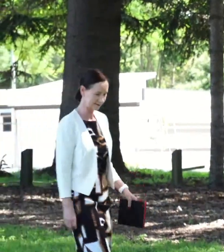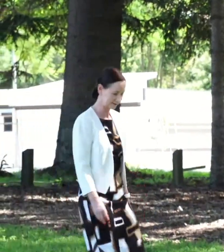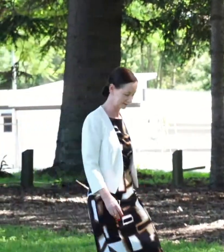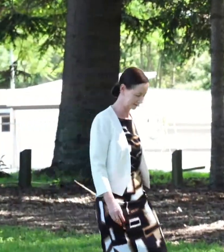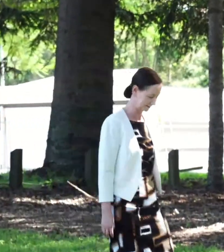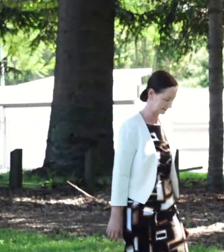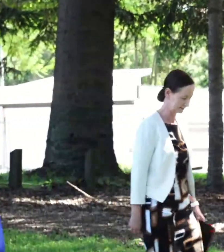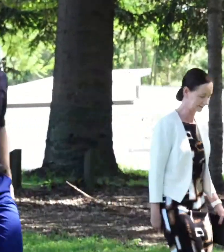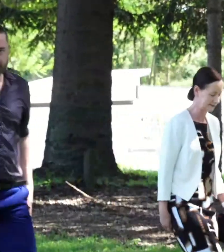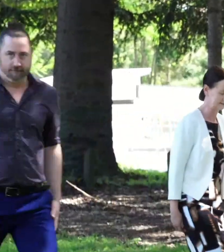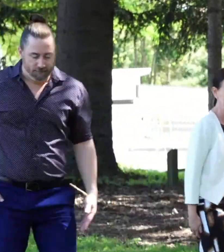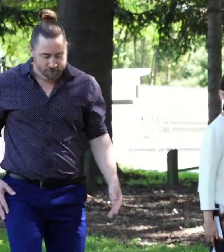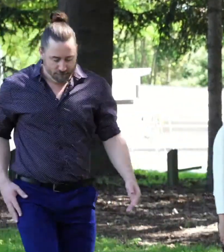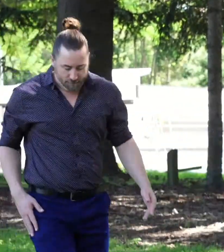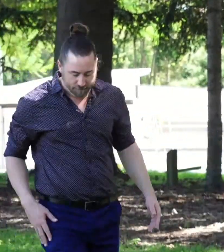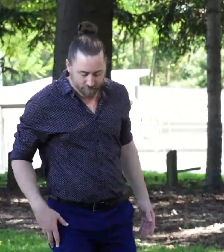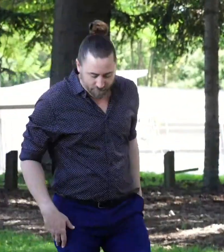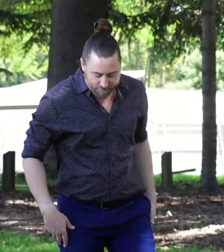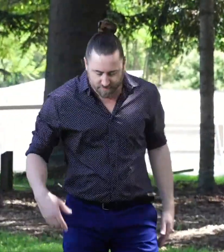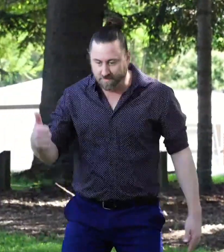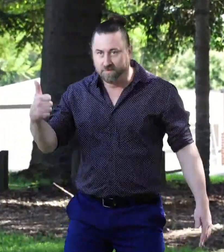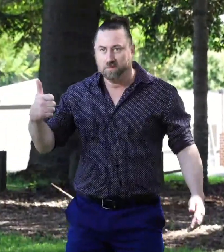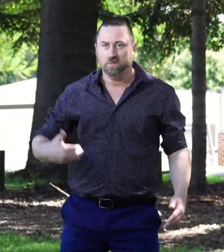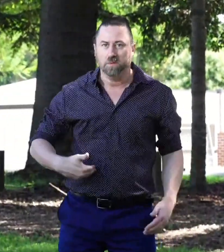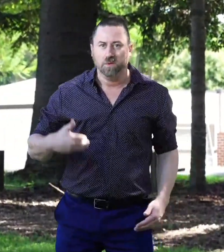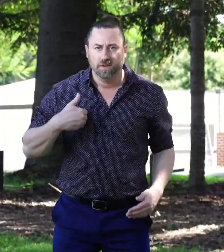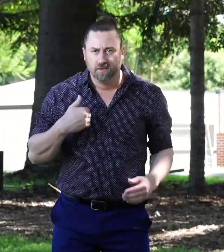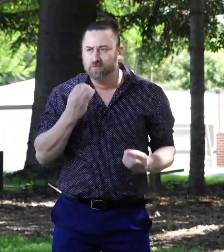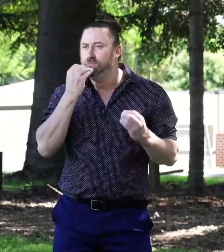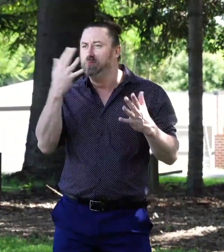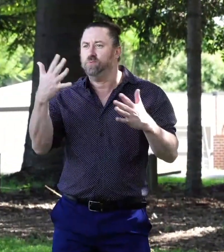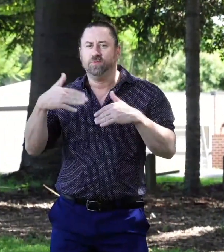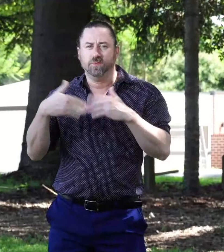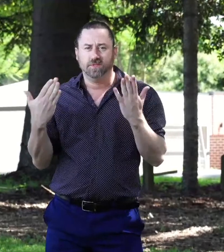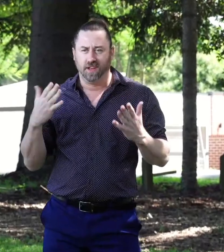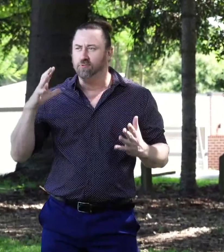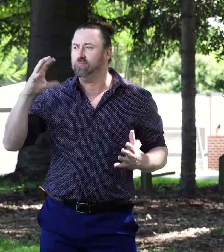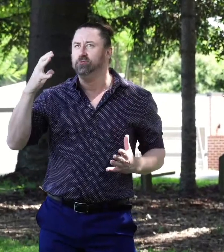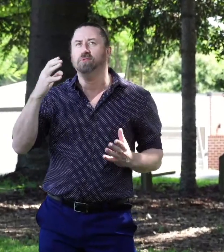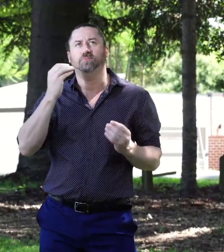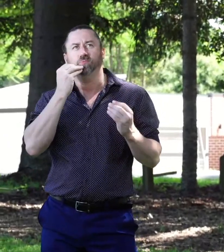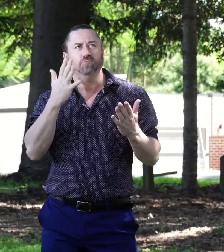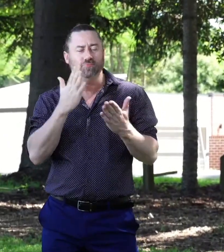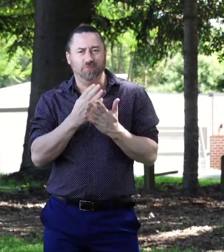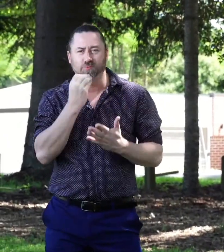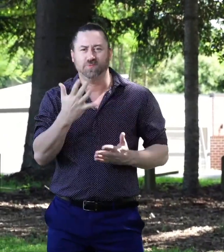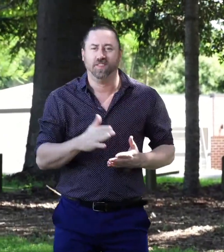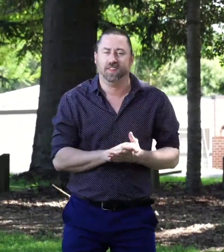Morning everyone. Beautiful day. Gorgeous. All right.